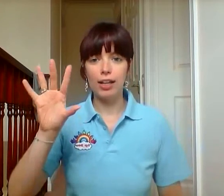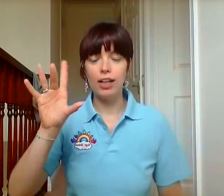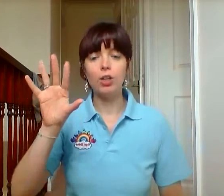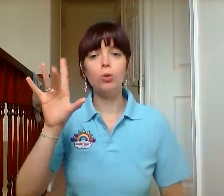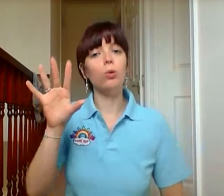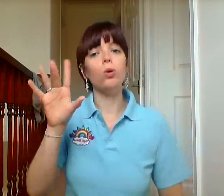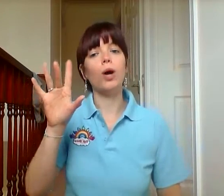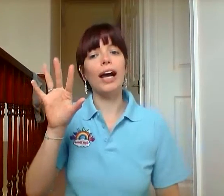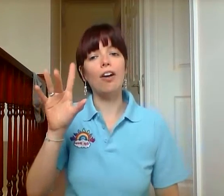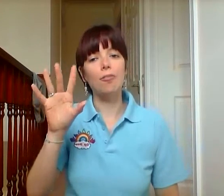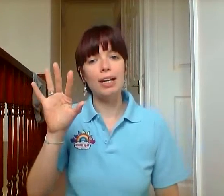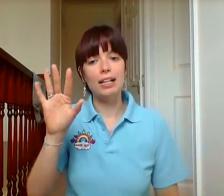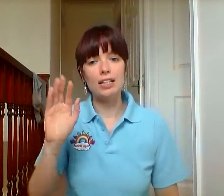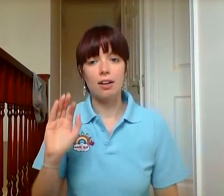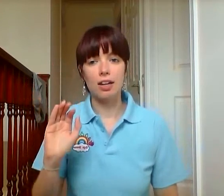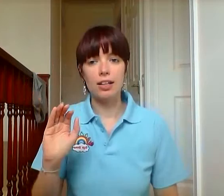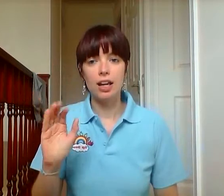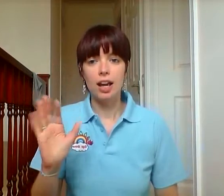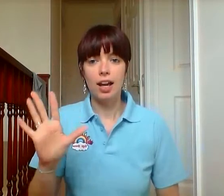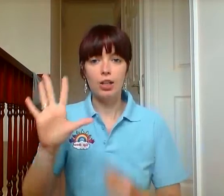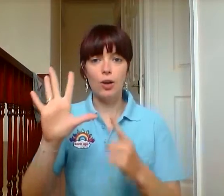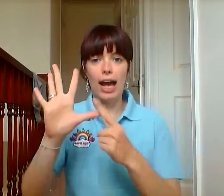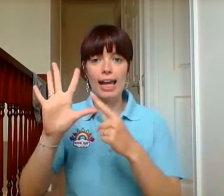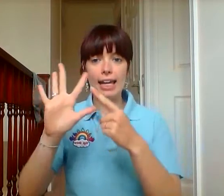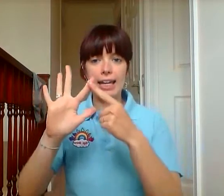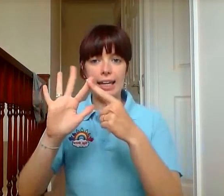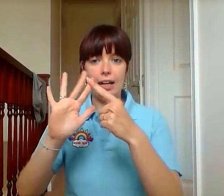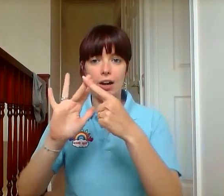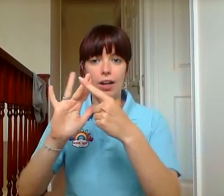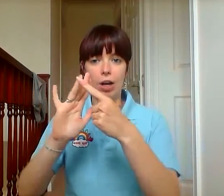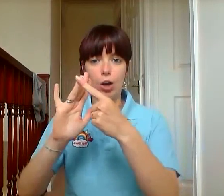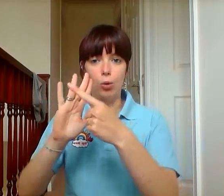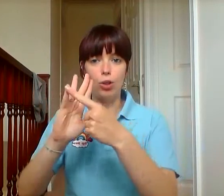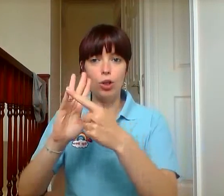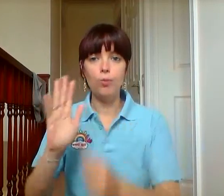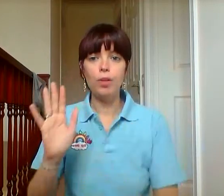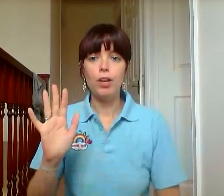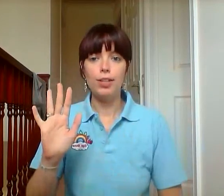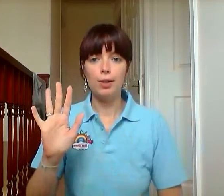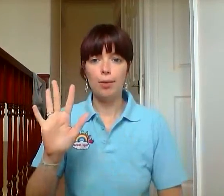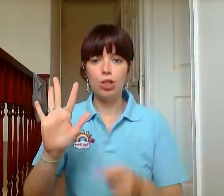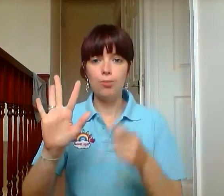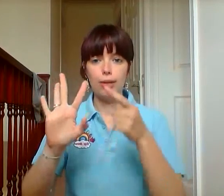learning your alphabet and sign, you've got A-E-I-O-U, so it would just be